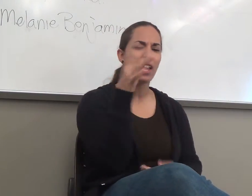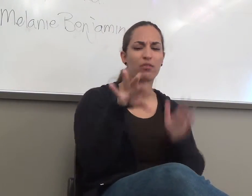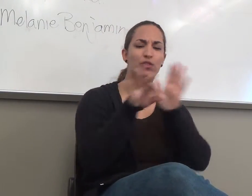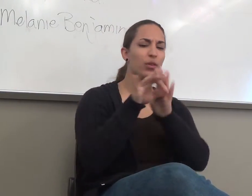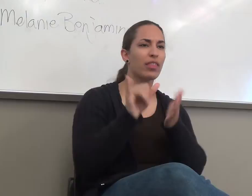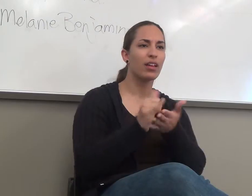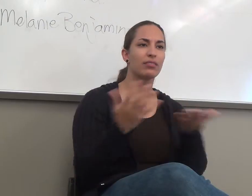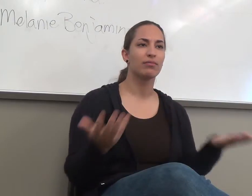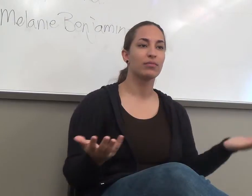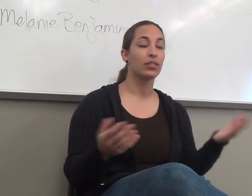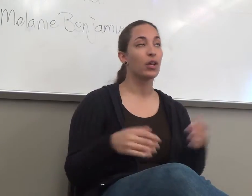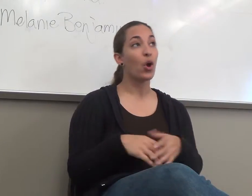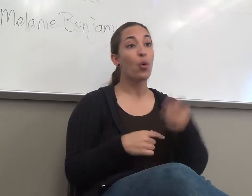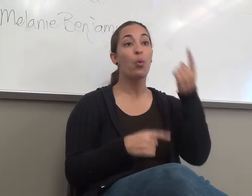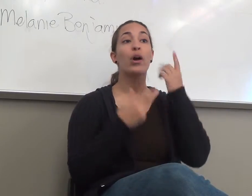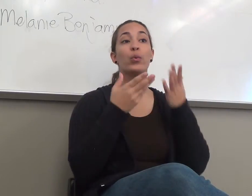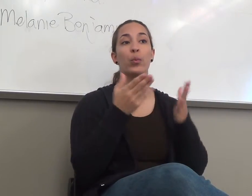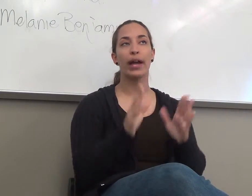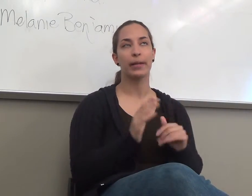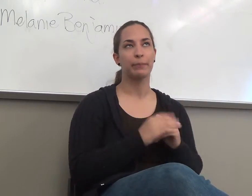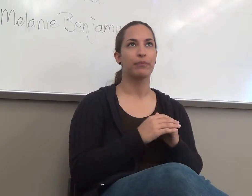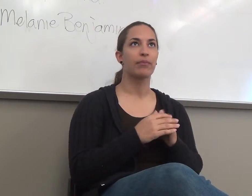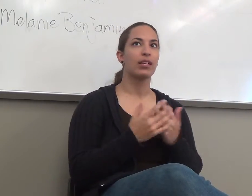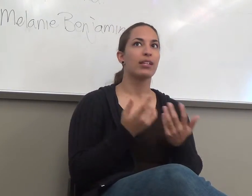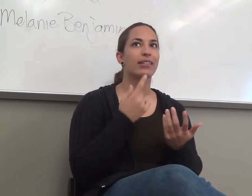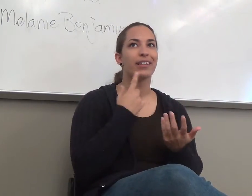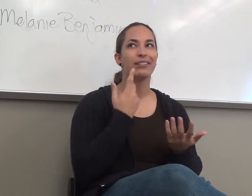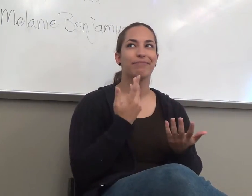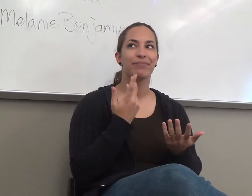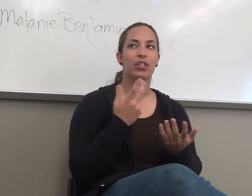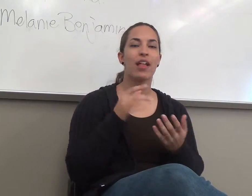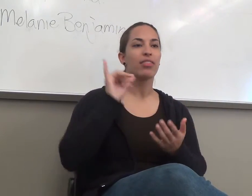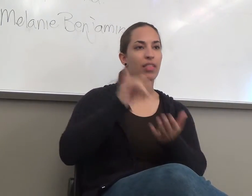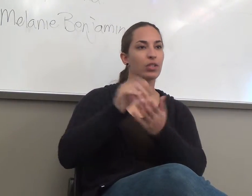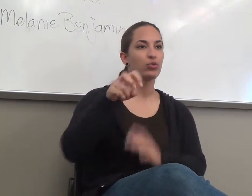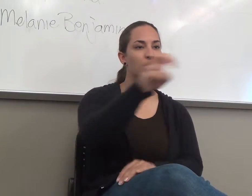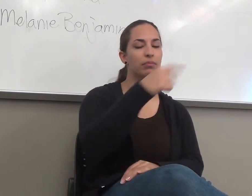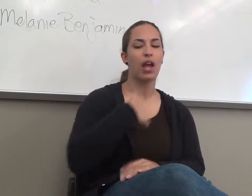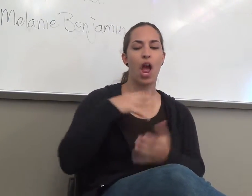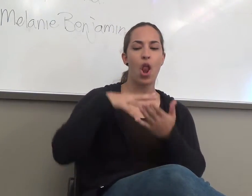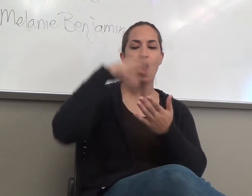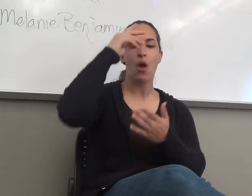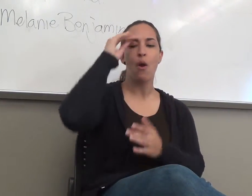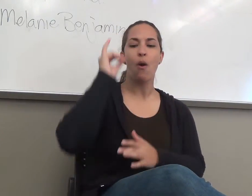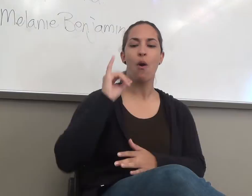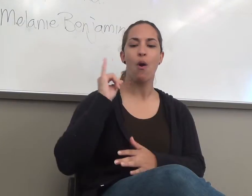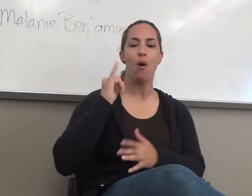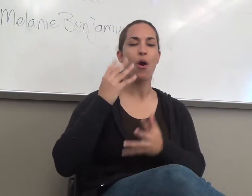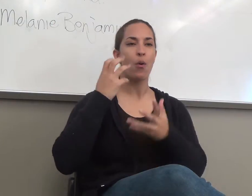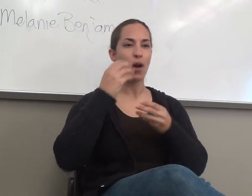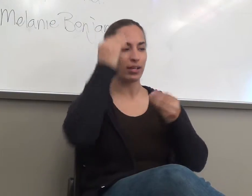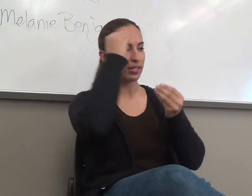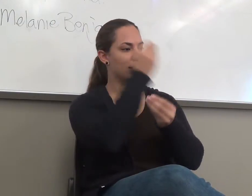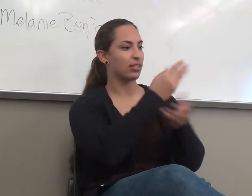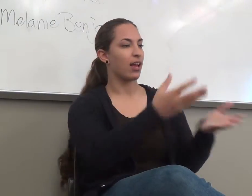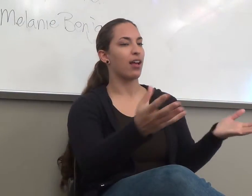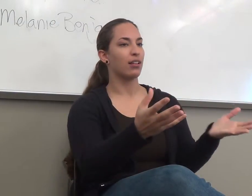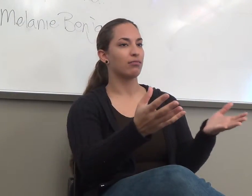What did you learn from that trip? And what are you trying to tell your reader that you learned?